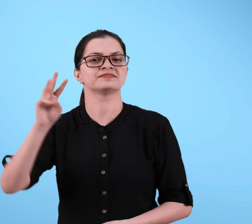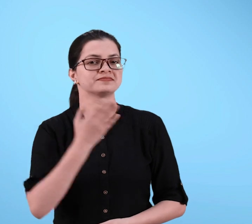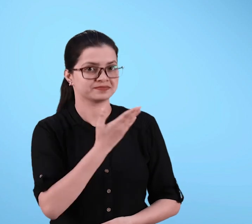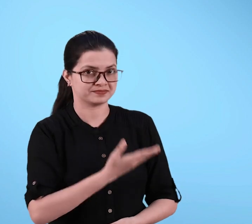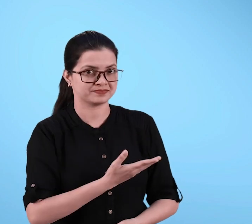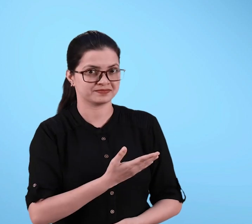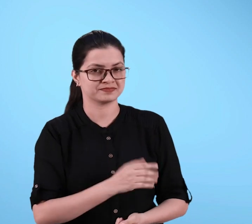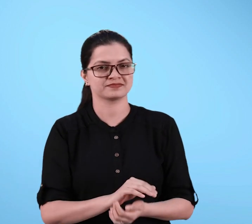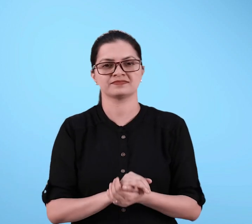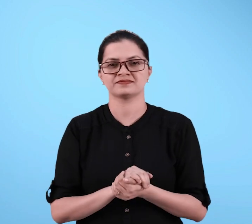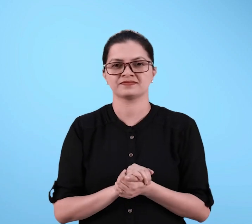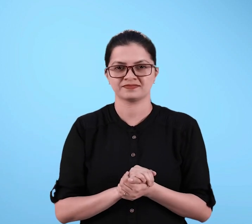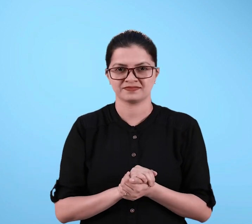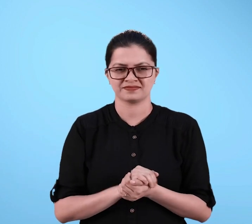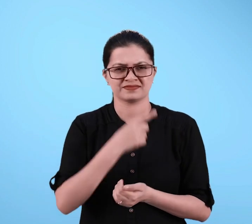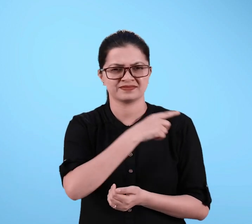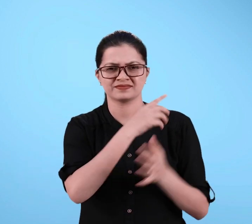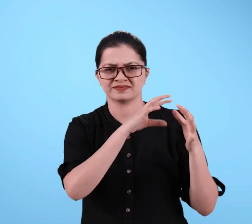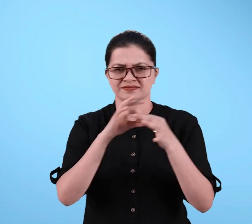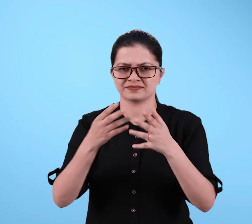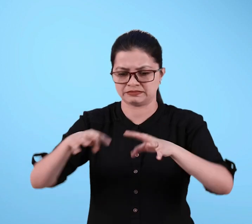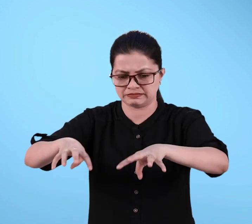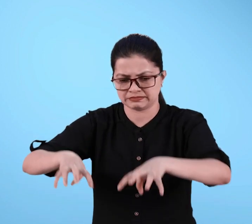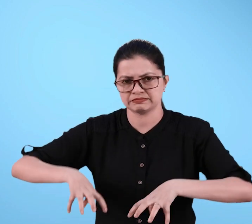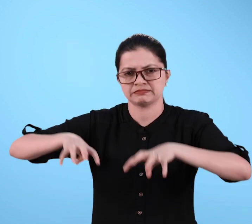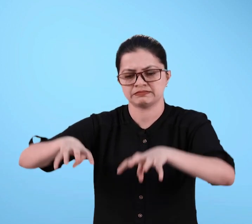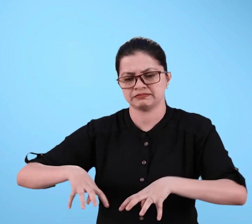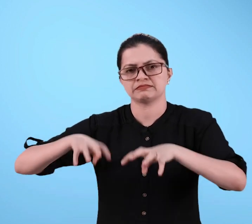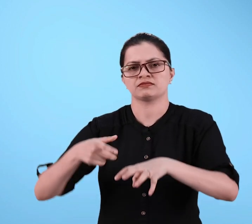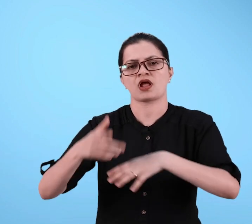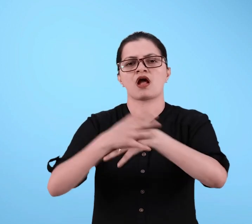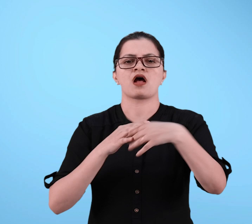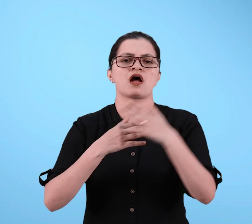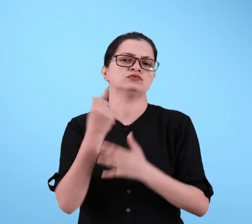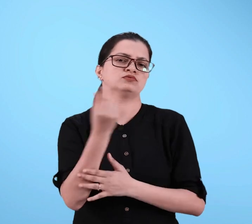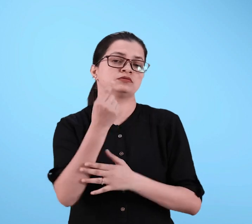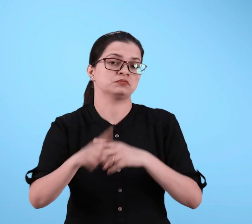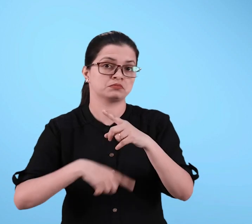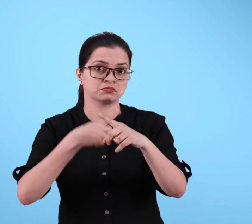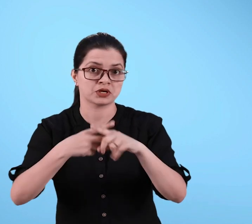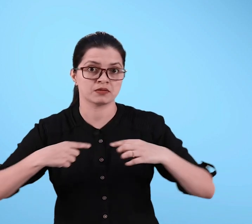The looms are either hand operated The or looms are power either operated. hand operated or power operated.